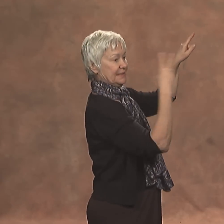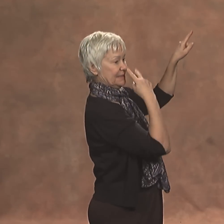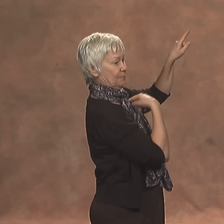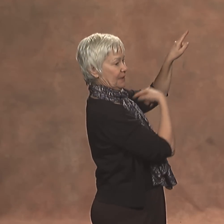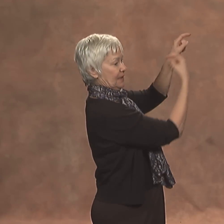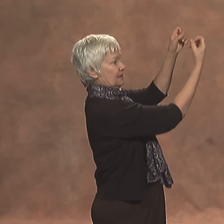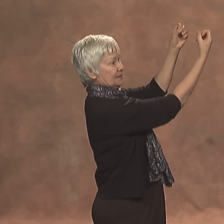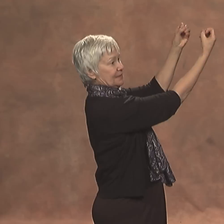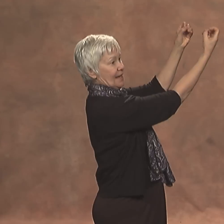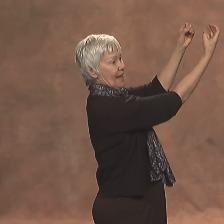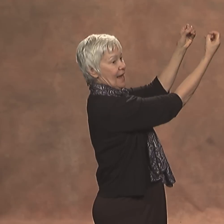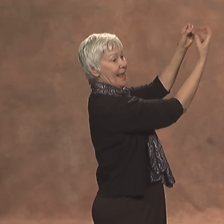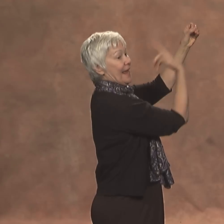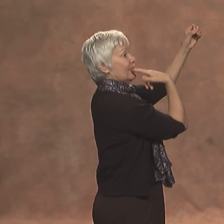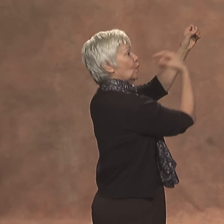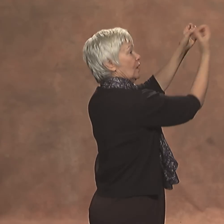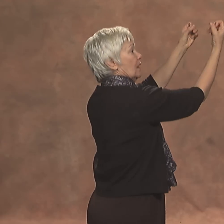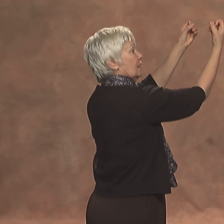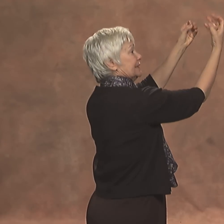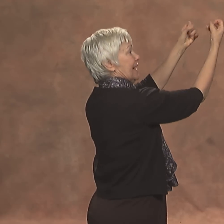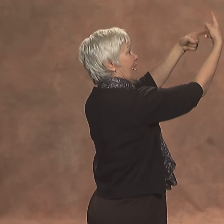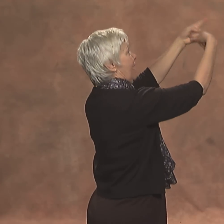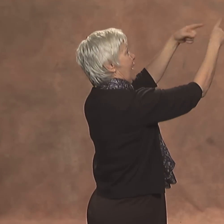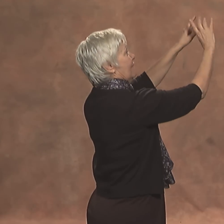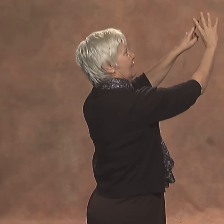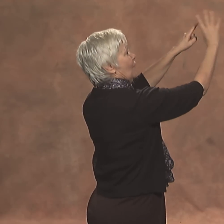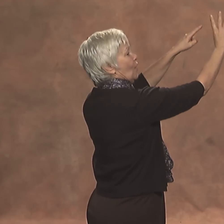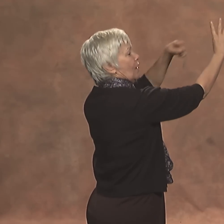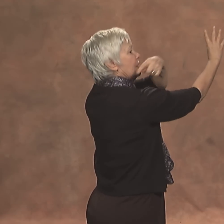And that's going to vary according to height, and so you have to consider that.